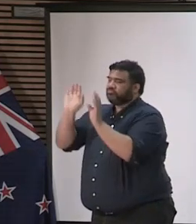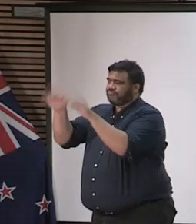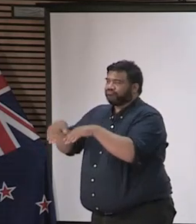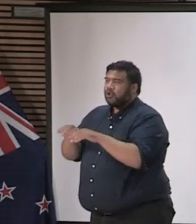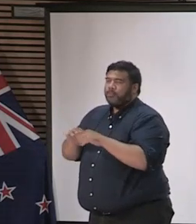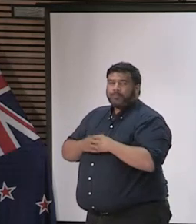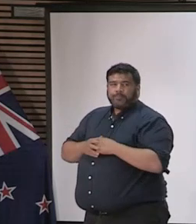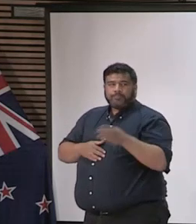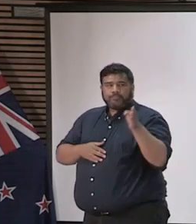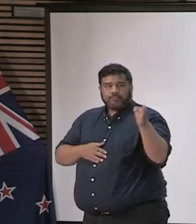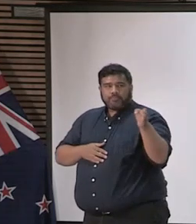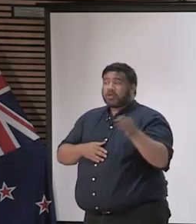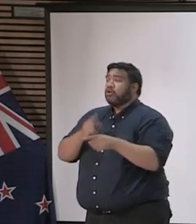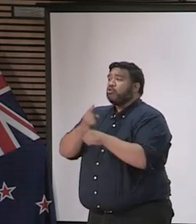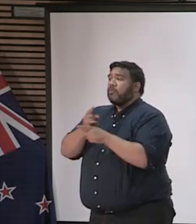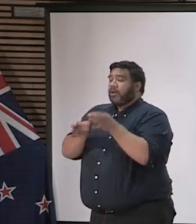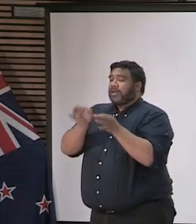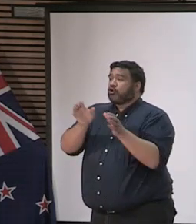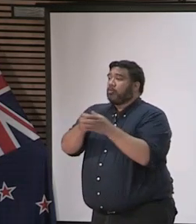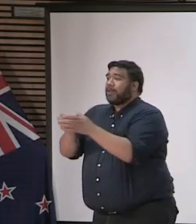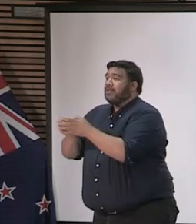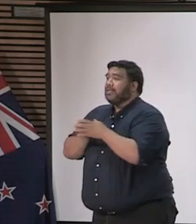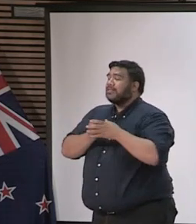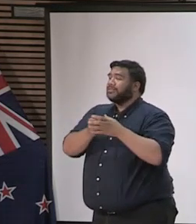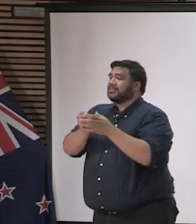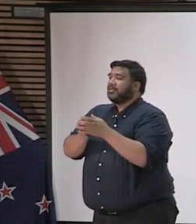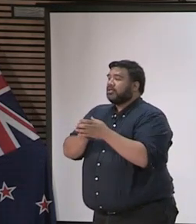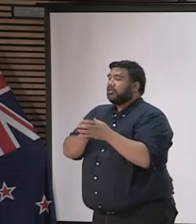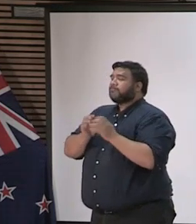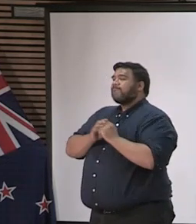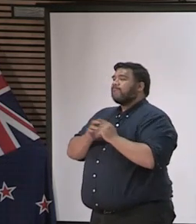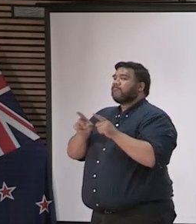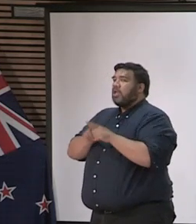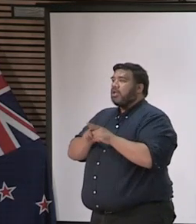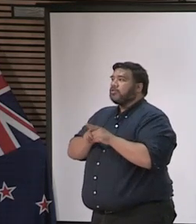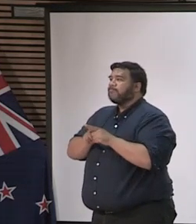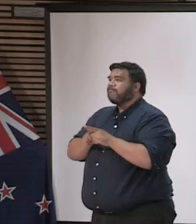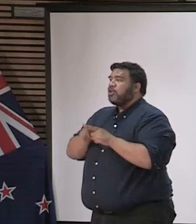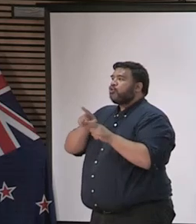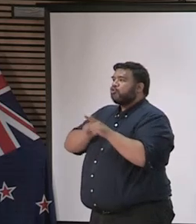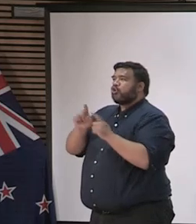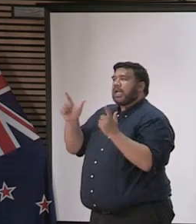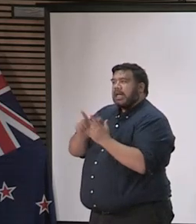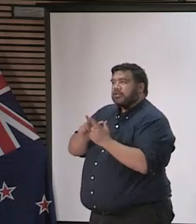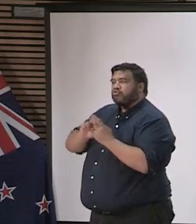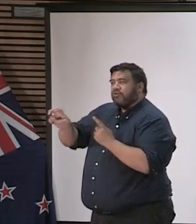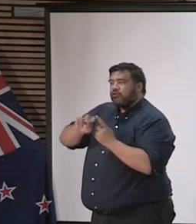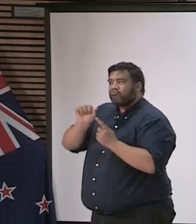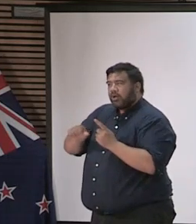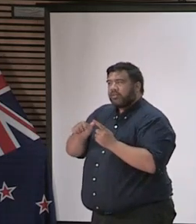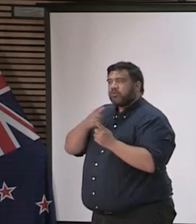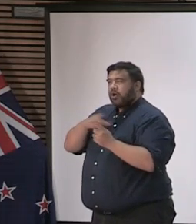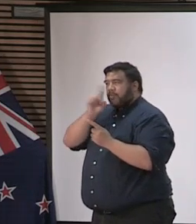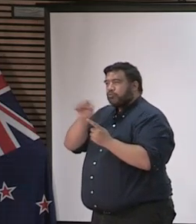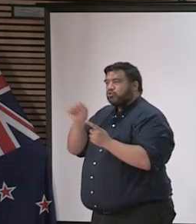the expectation that the political parties use their most local MPs, so to speak, so you're minimising travel? That will be